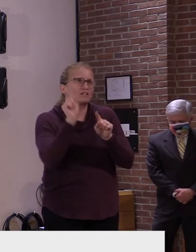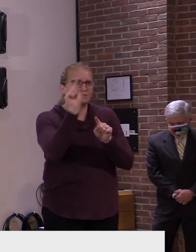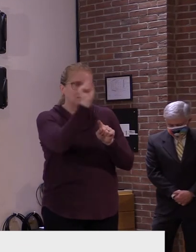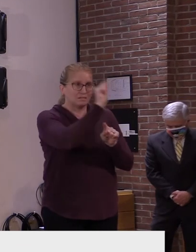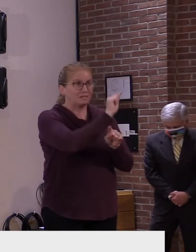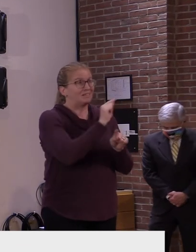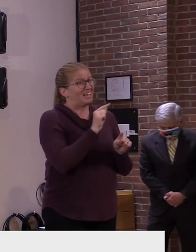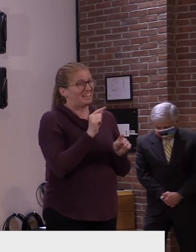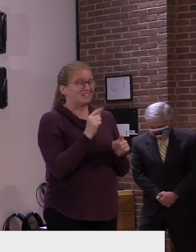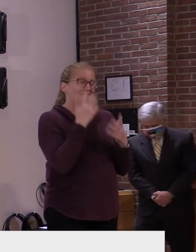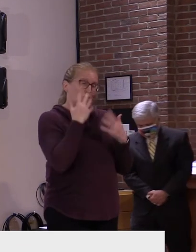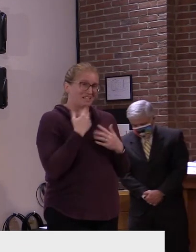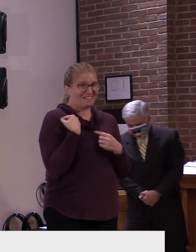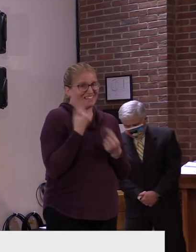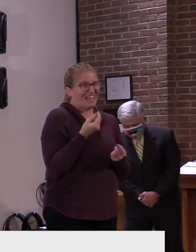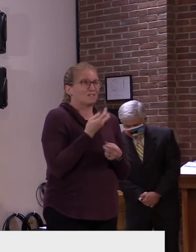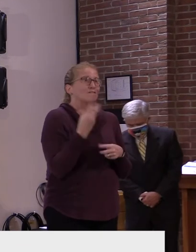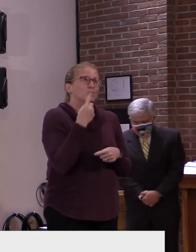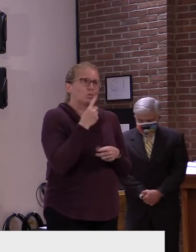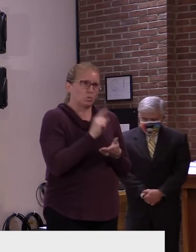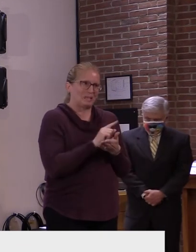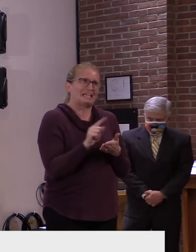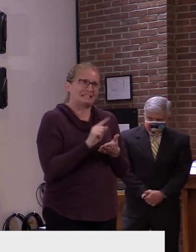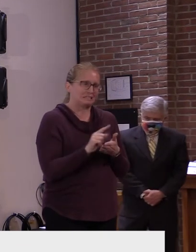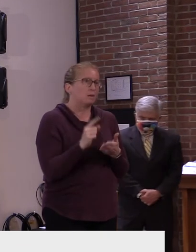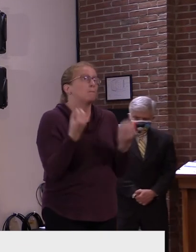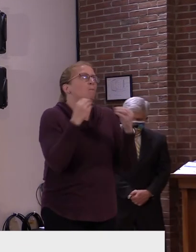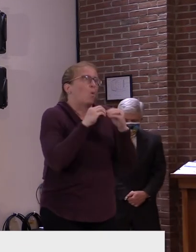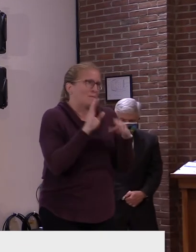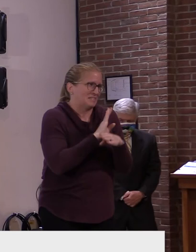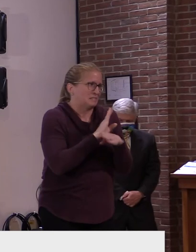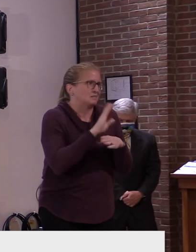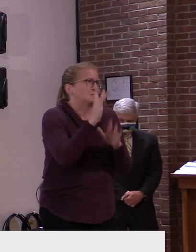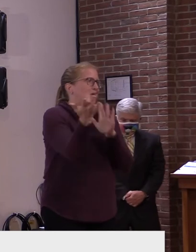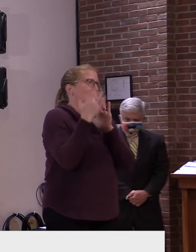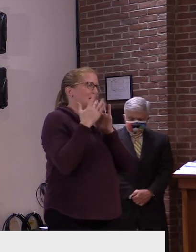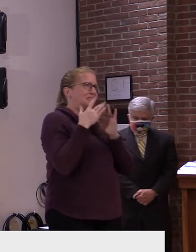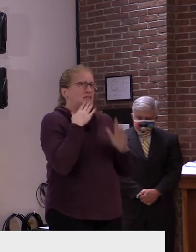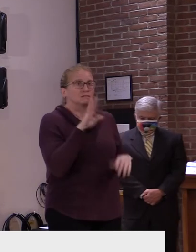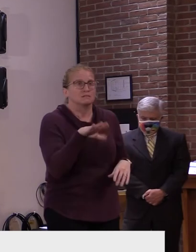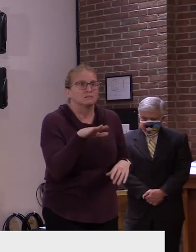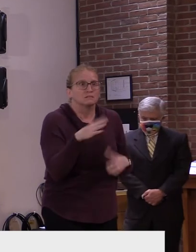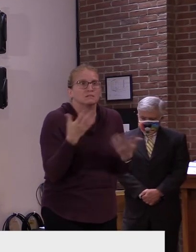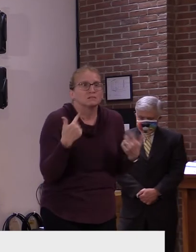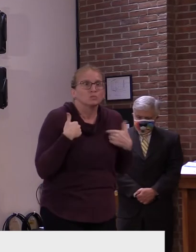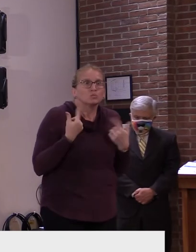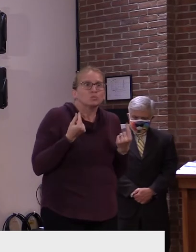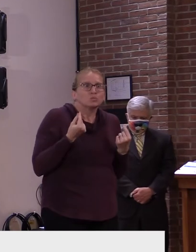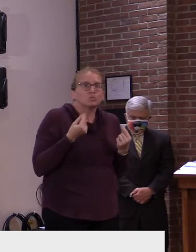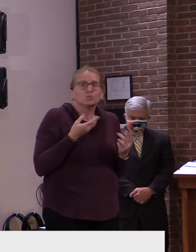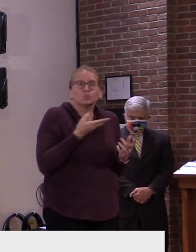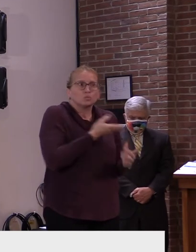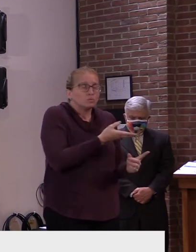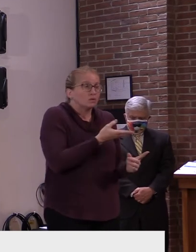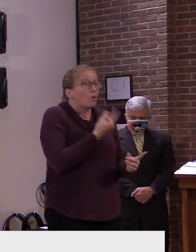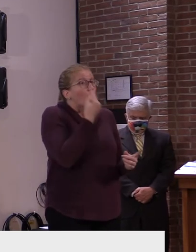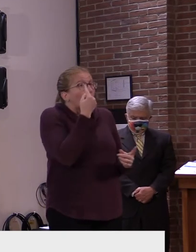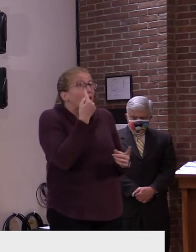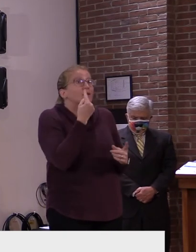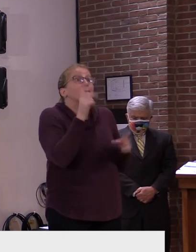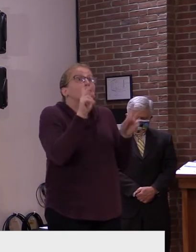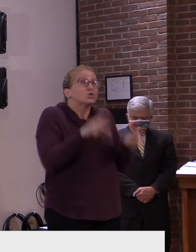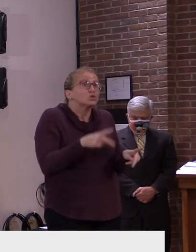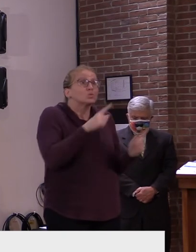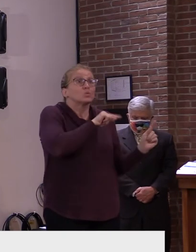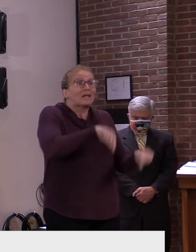unfortunately in the last few weeks but they reach out to ask um exactly that like what do they do when they find out if a customer who has been at their business